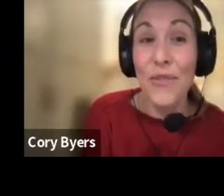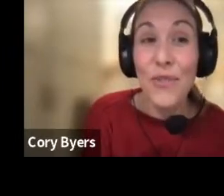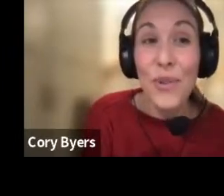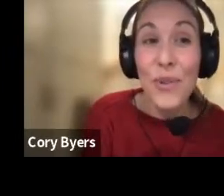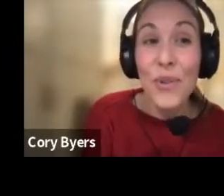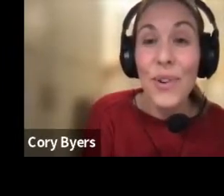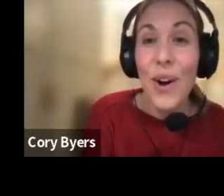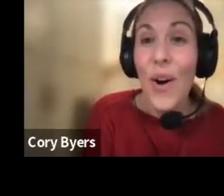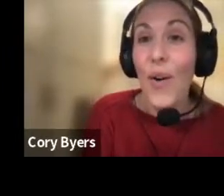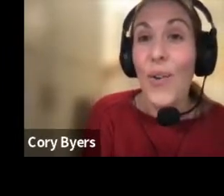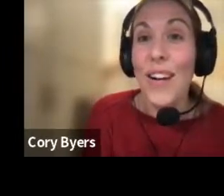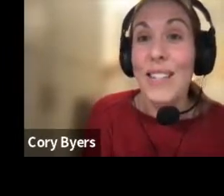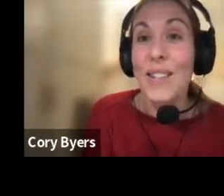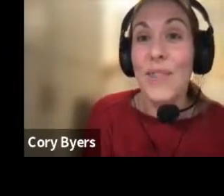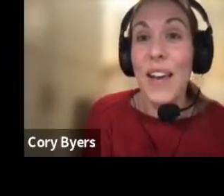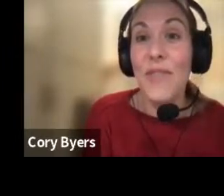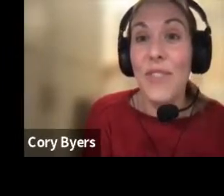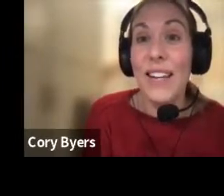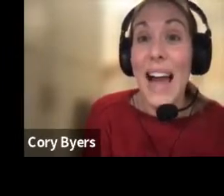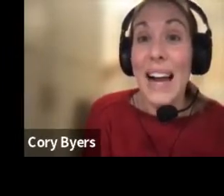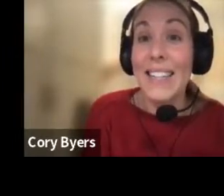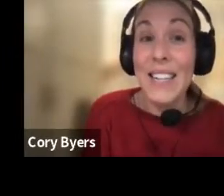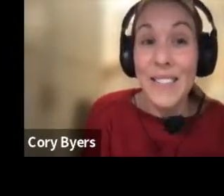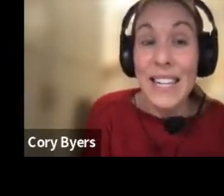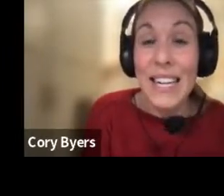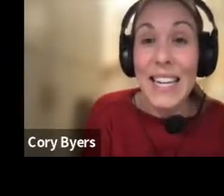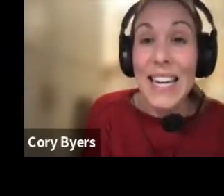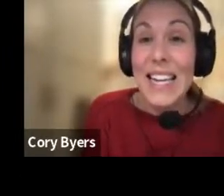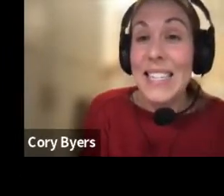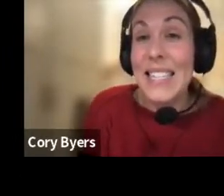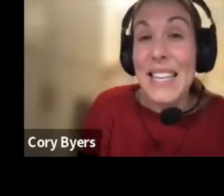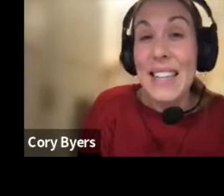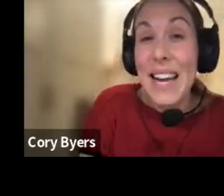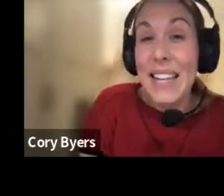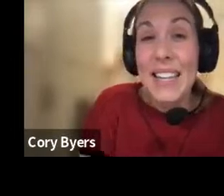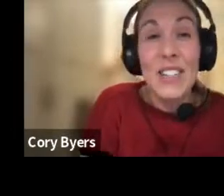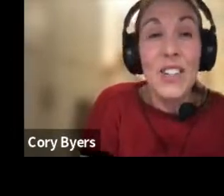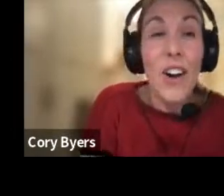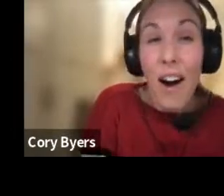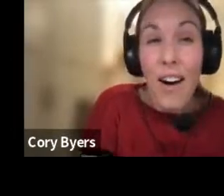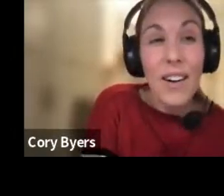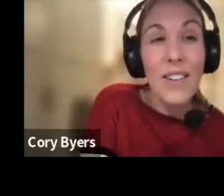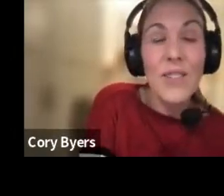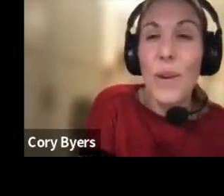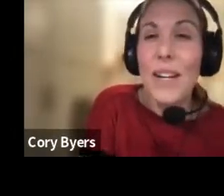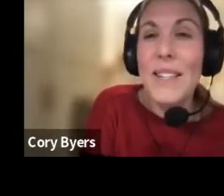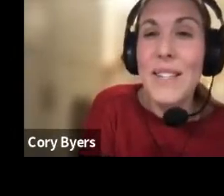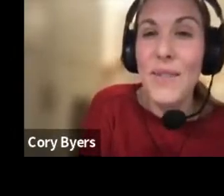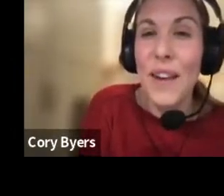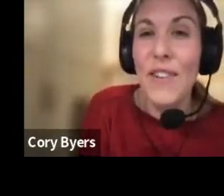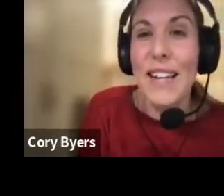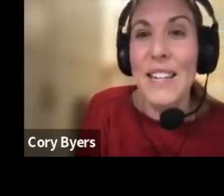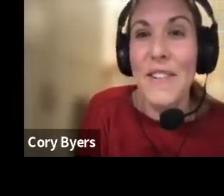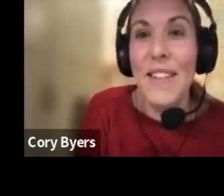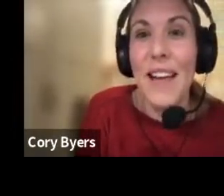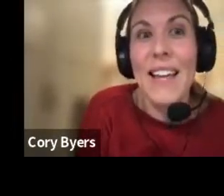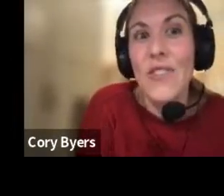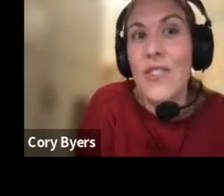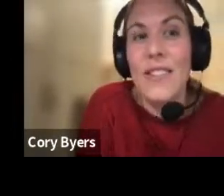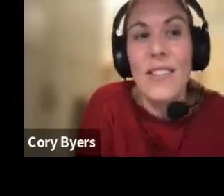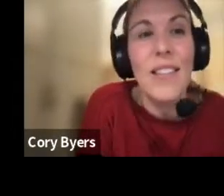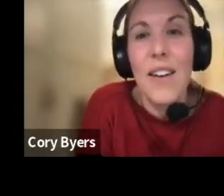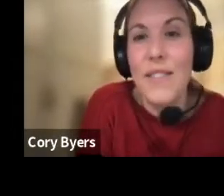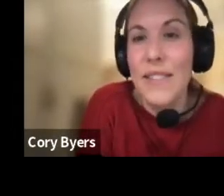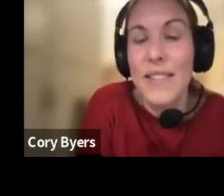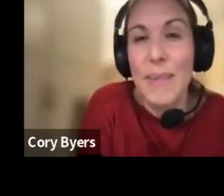favorite food or his favorite activity. Does he like cars, or what is his favorite activity that he